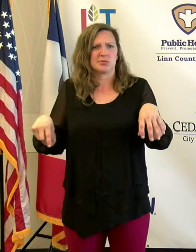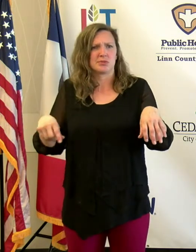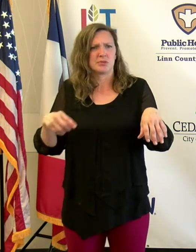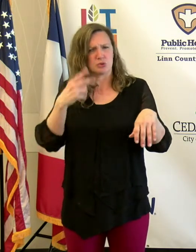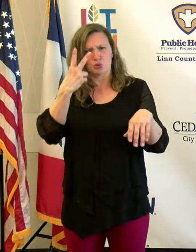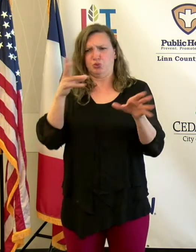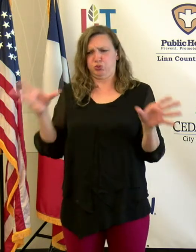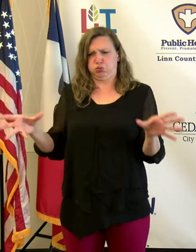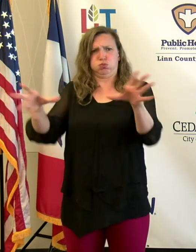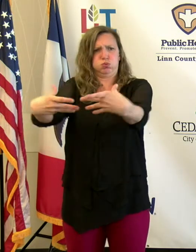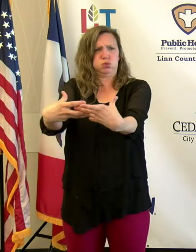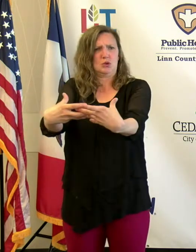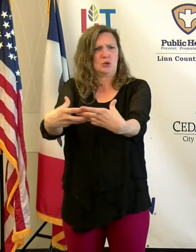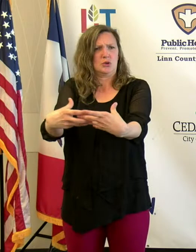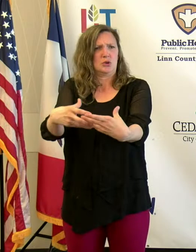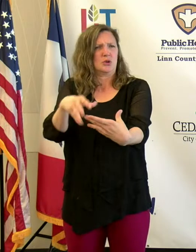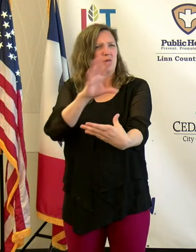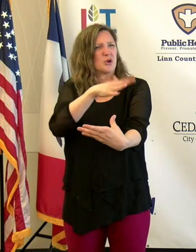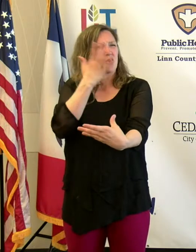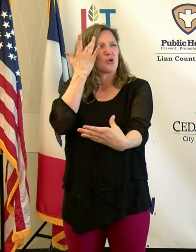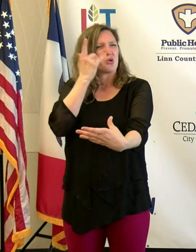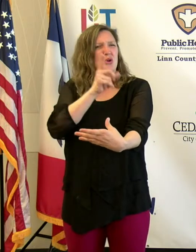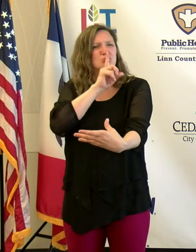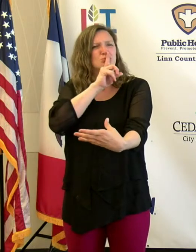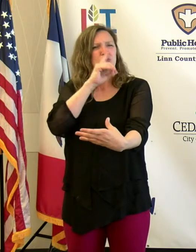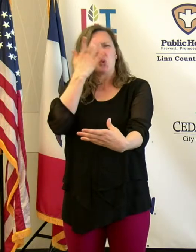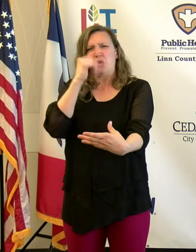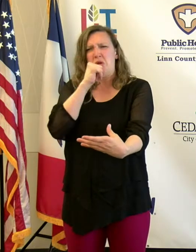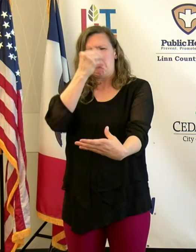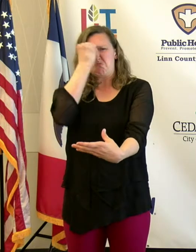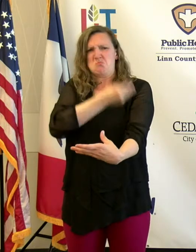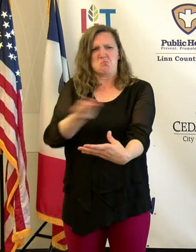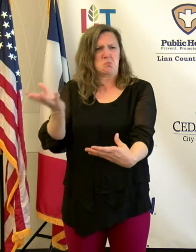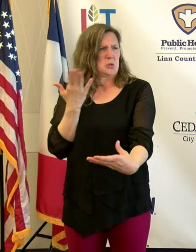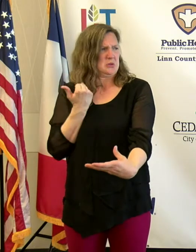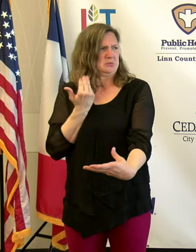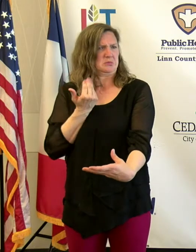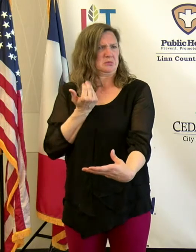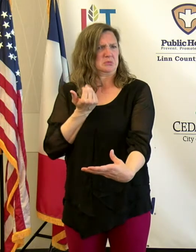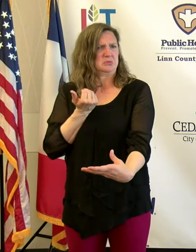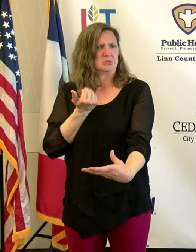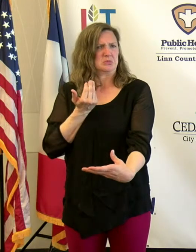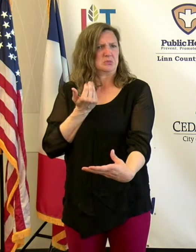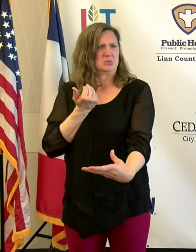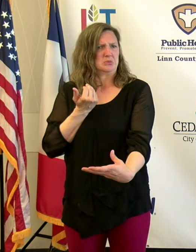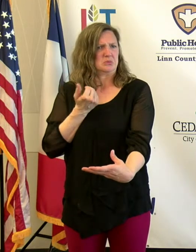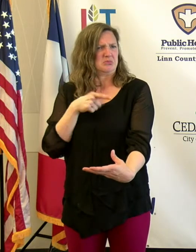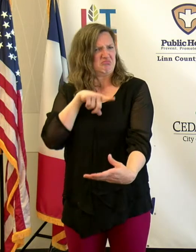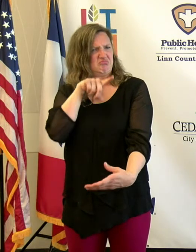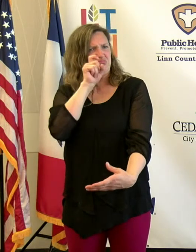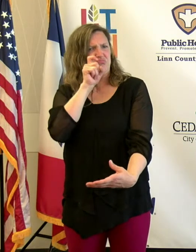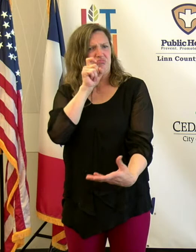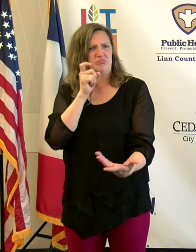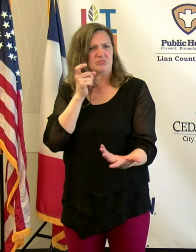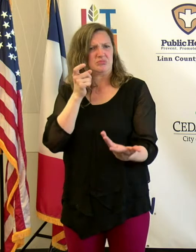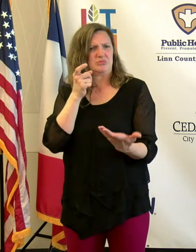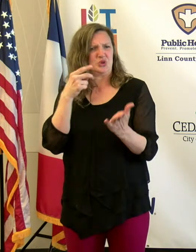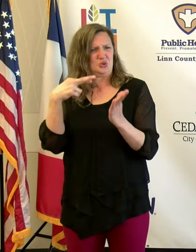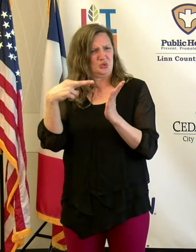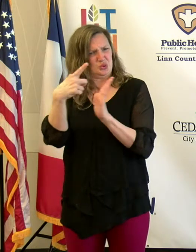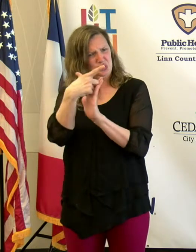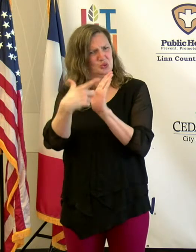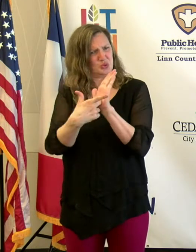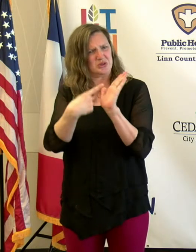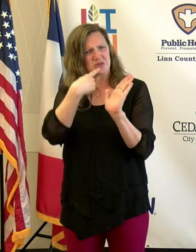you're choosing not to name those facilities at this point? Because from my understanding from the law, you're not required to say